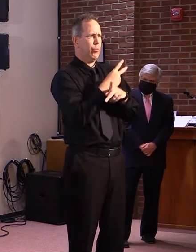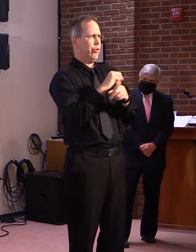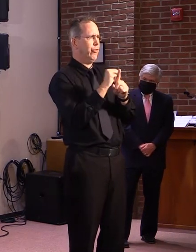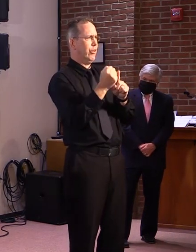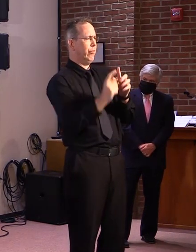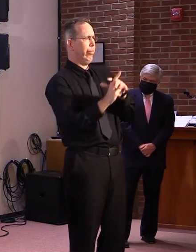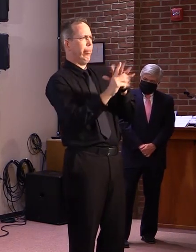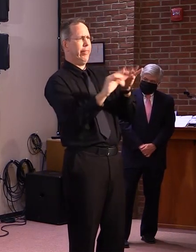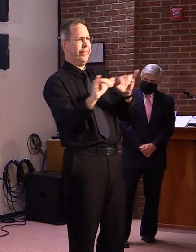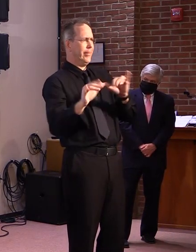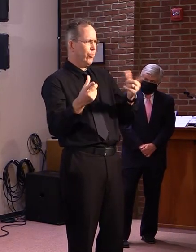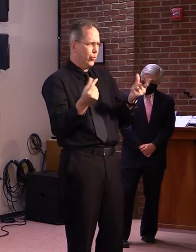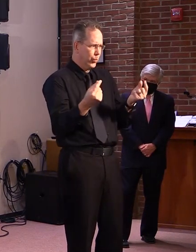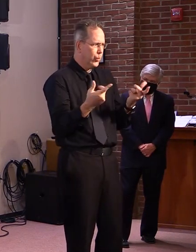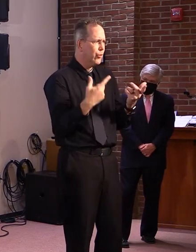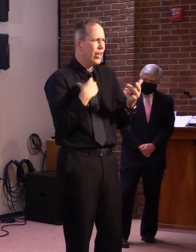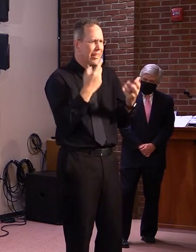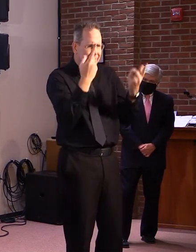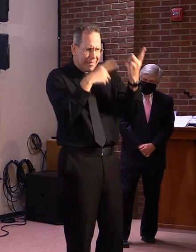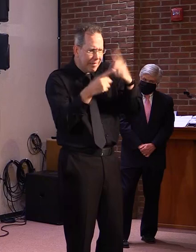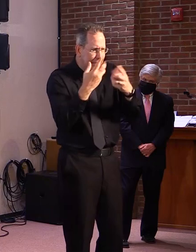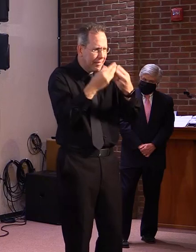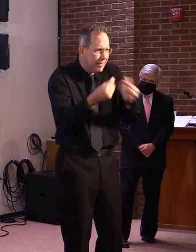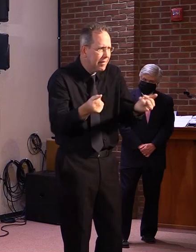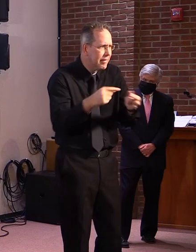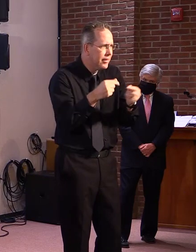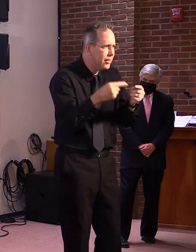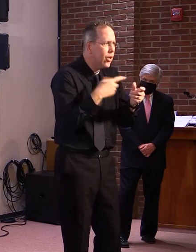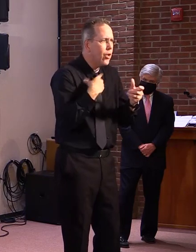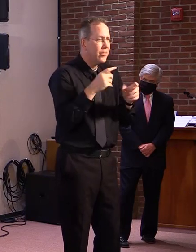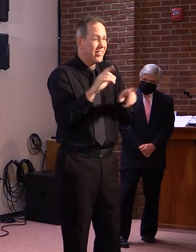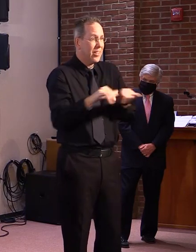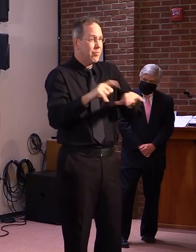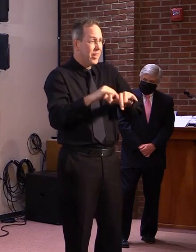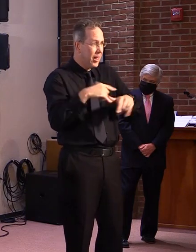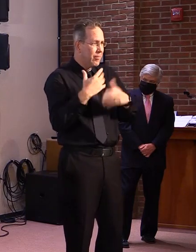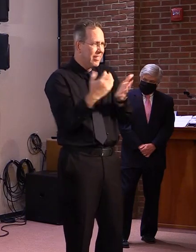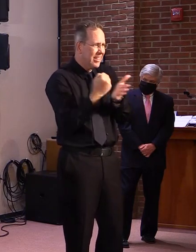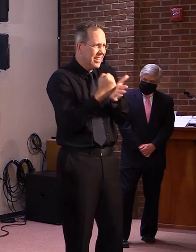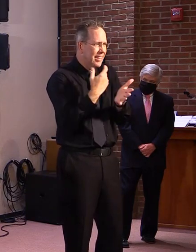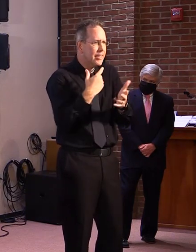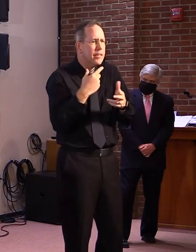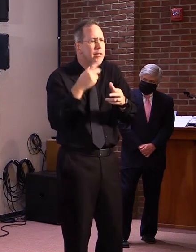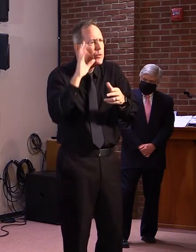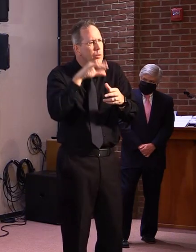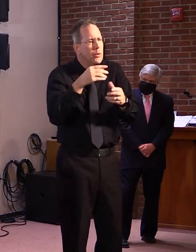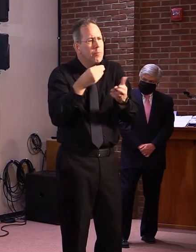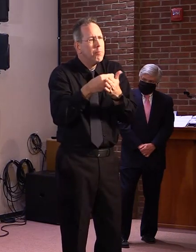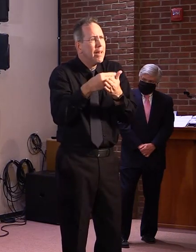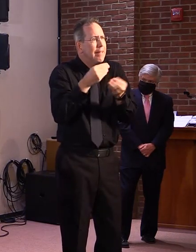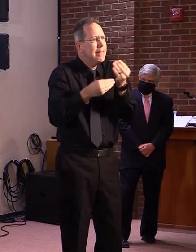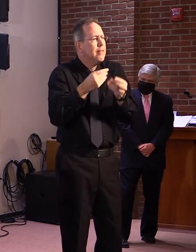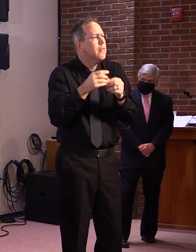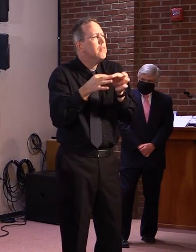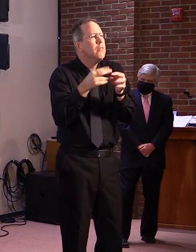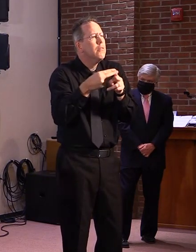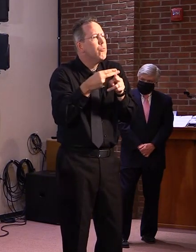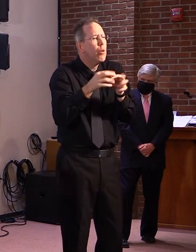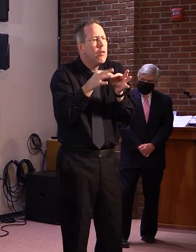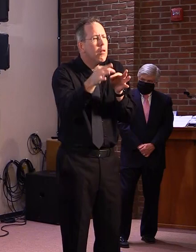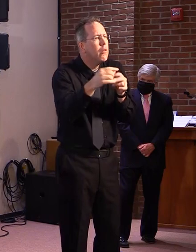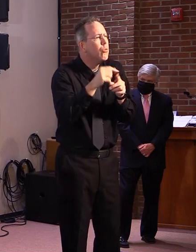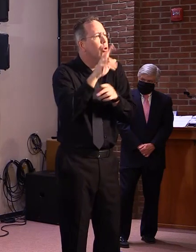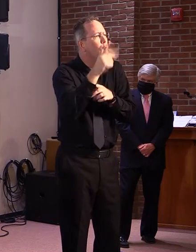quarter of a year budget that's they're moving forward with. I did receive, I think, about 12